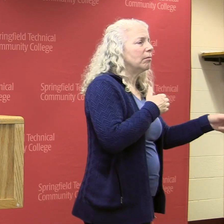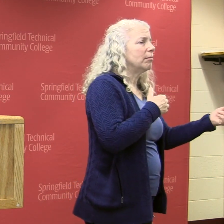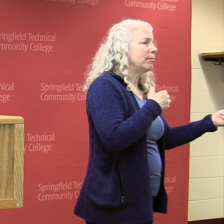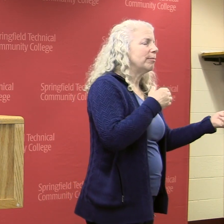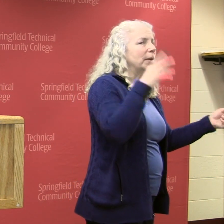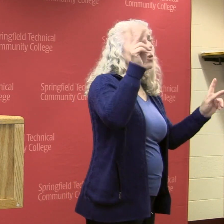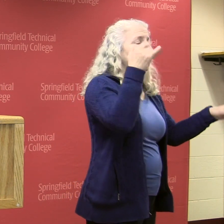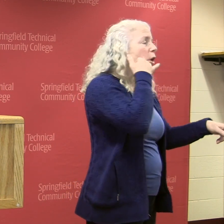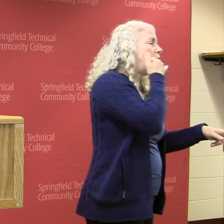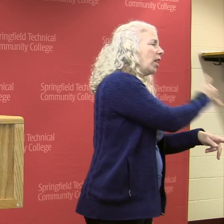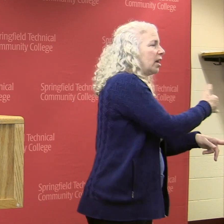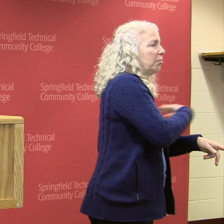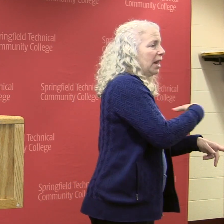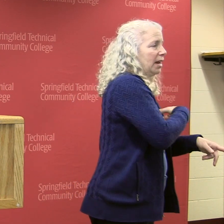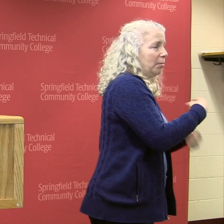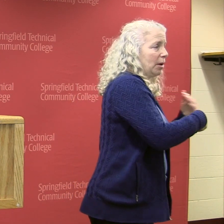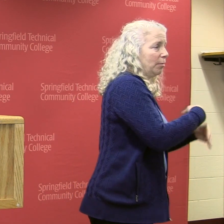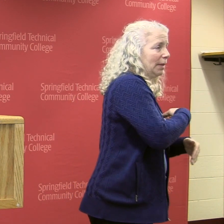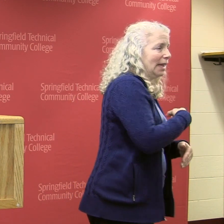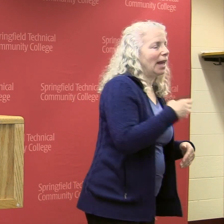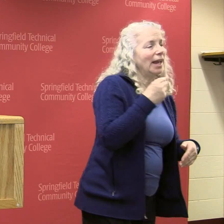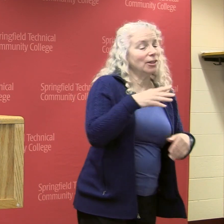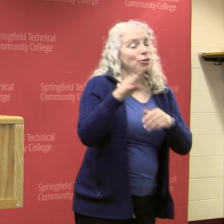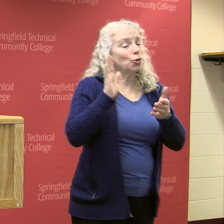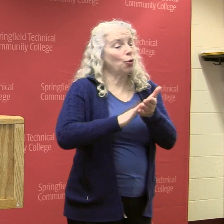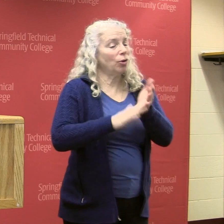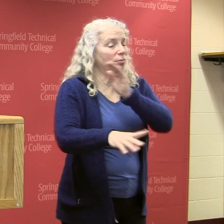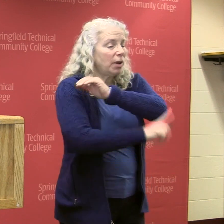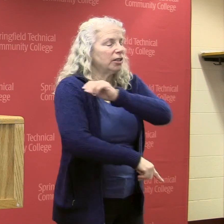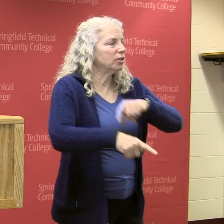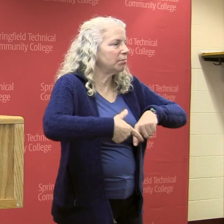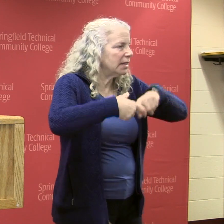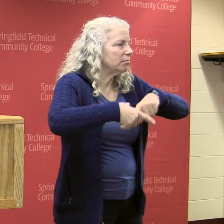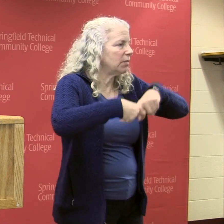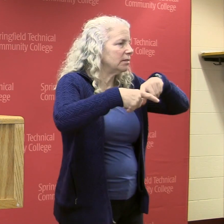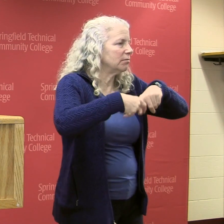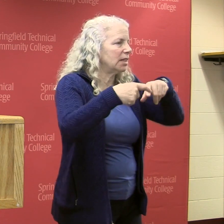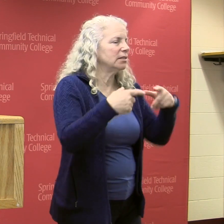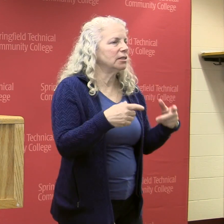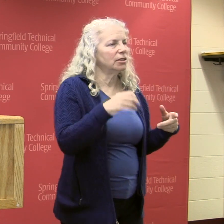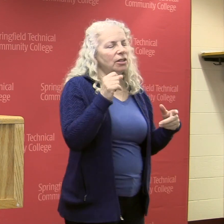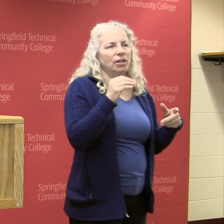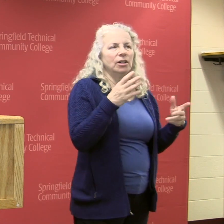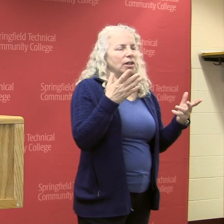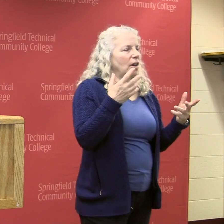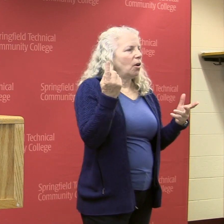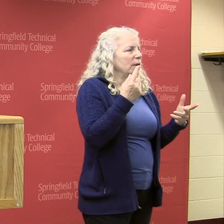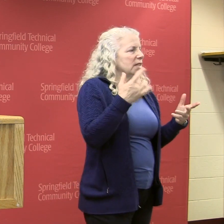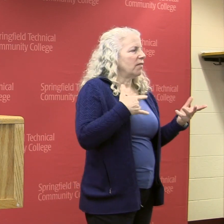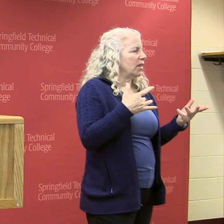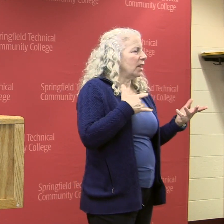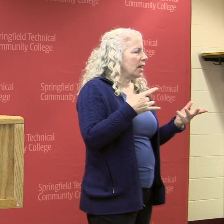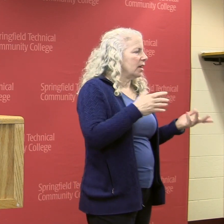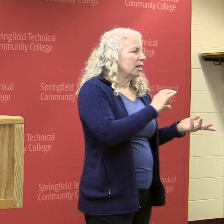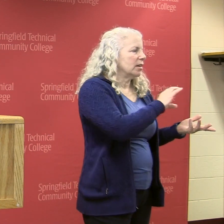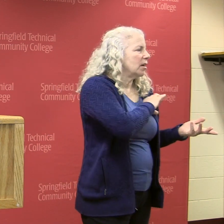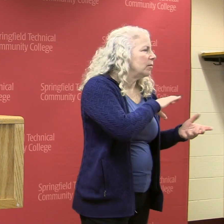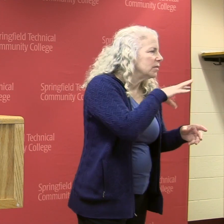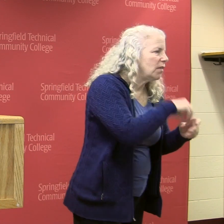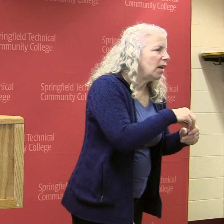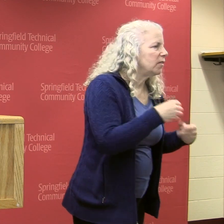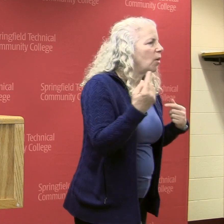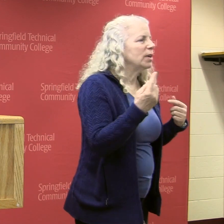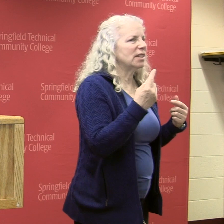getting suspended. The cops were called. I was skipping class and I was starting drama. I was always the third wheel. I was hanging out with the